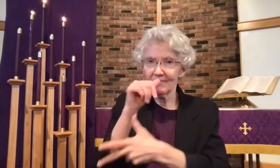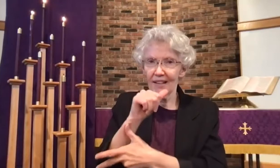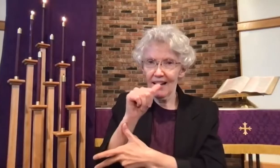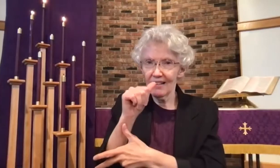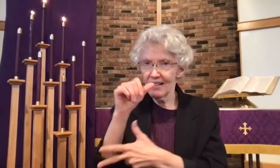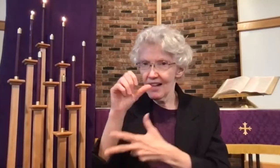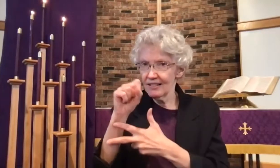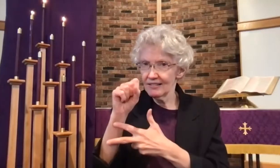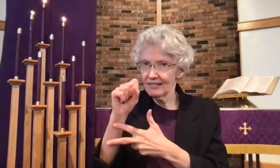Now, Jesus